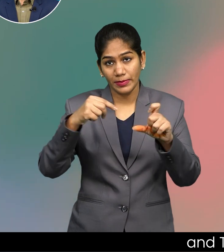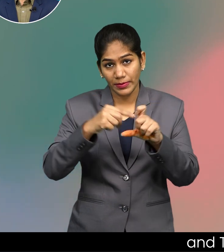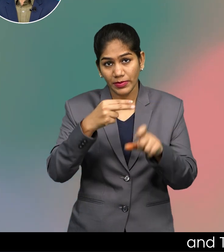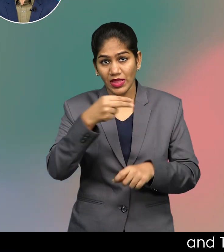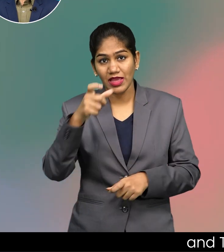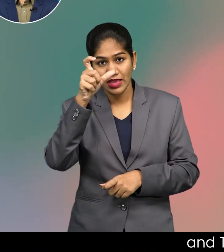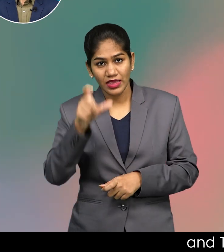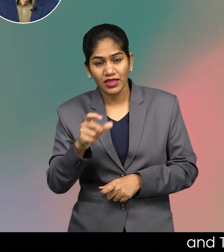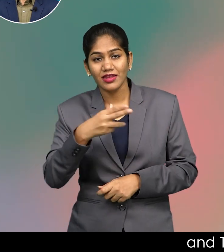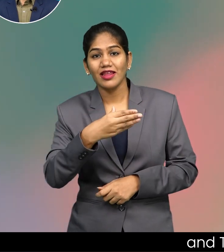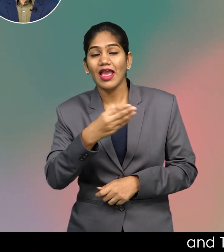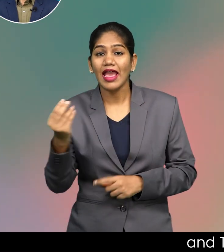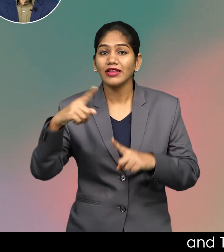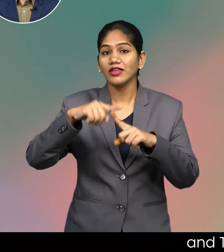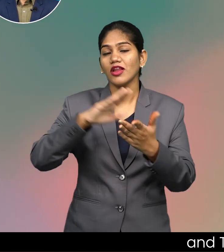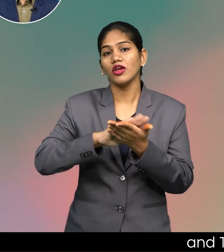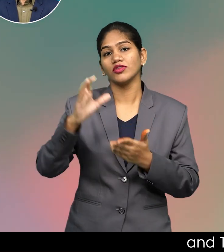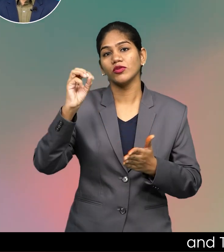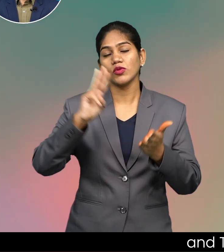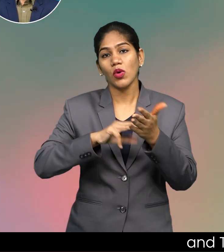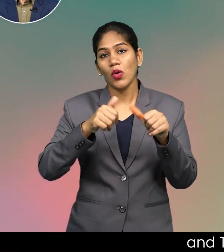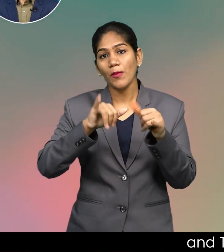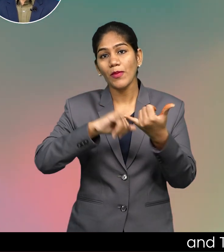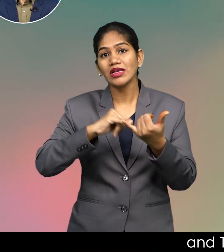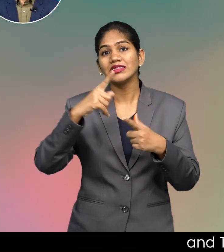and Thomas Jefferson,